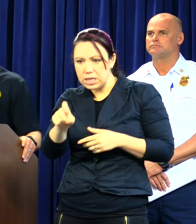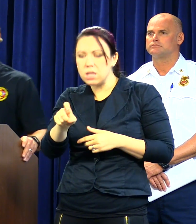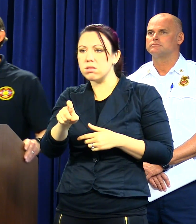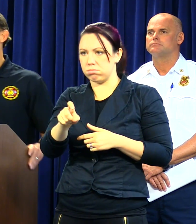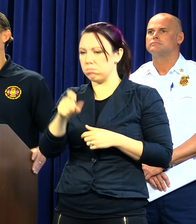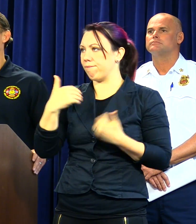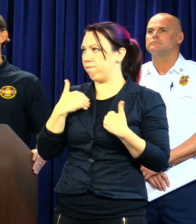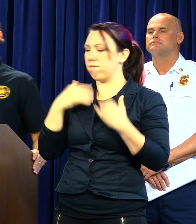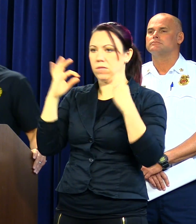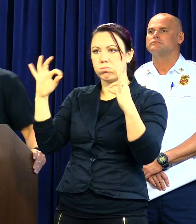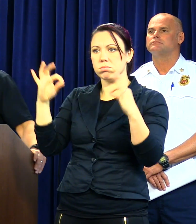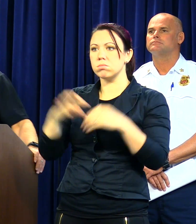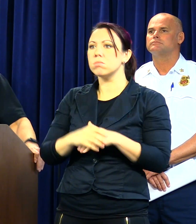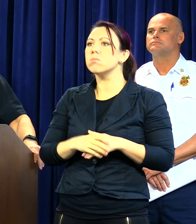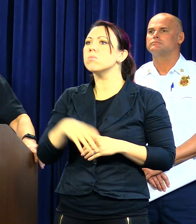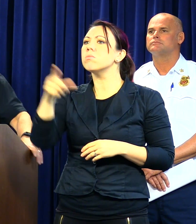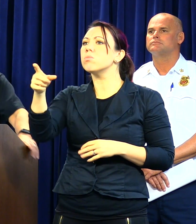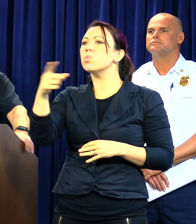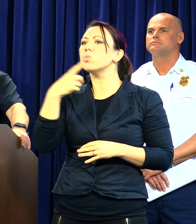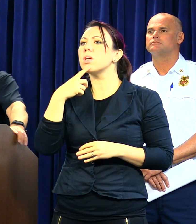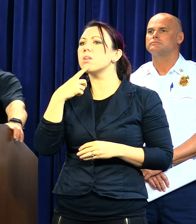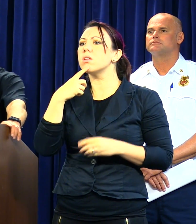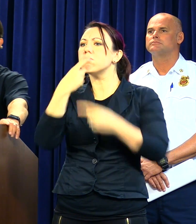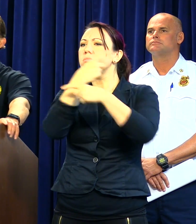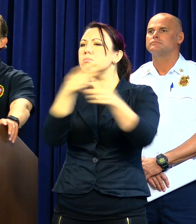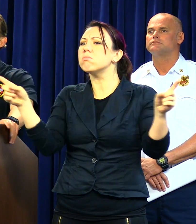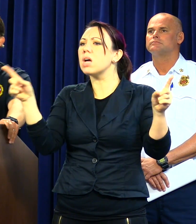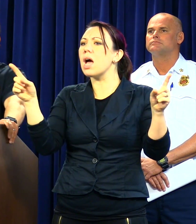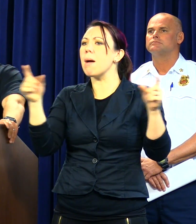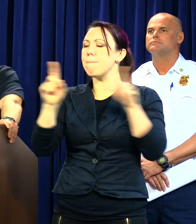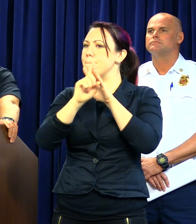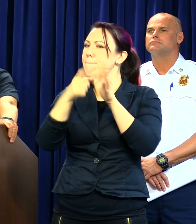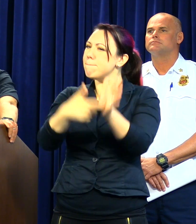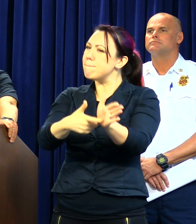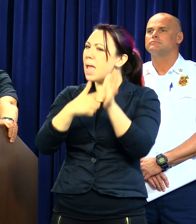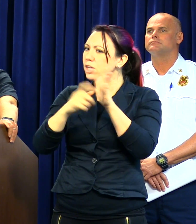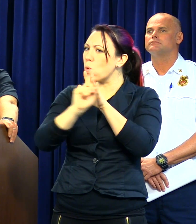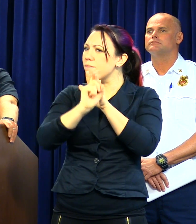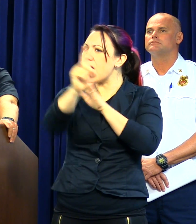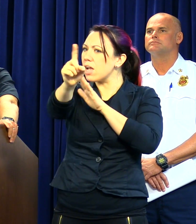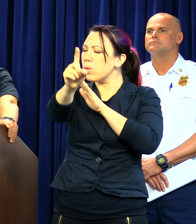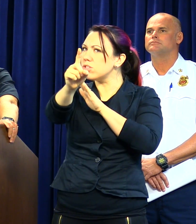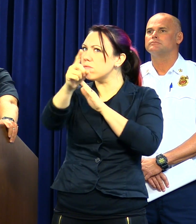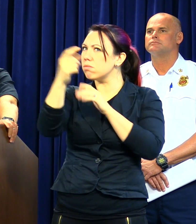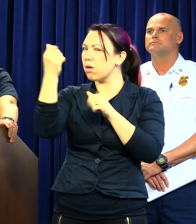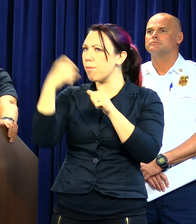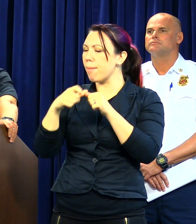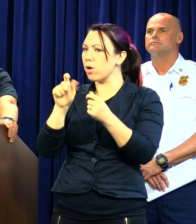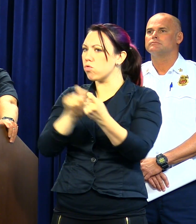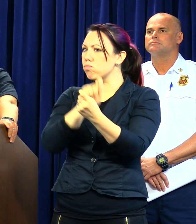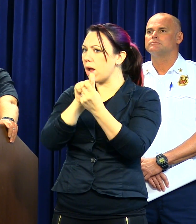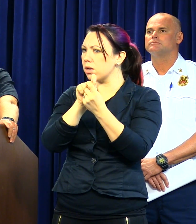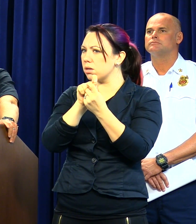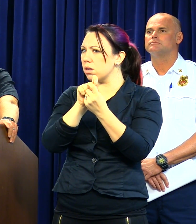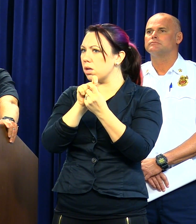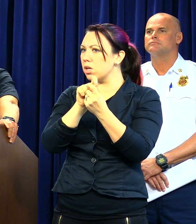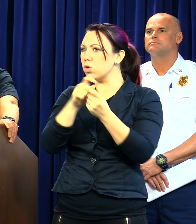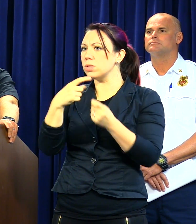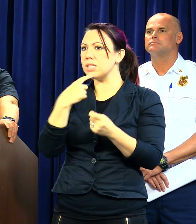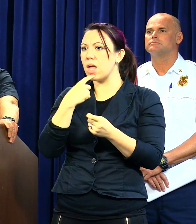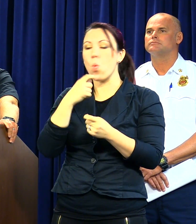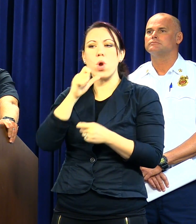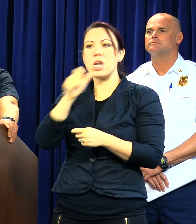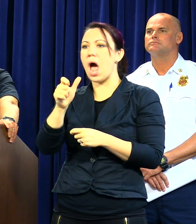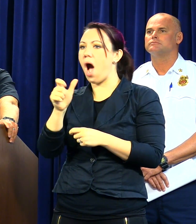need. When you issued the mandatory evacuation, if I remember correctly, you said that we're not coming to get you.